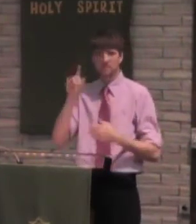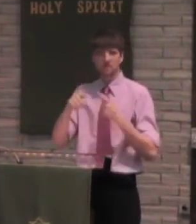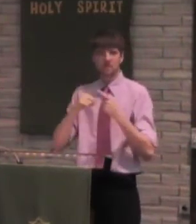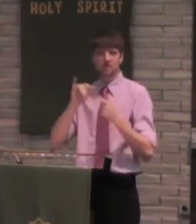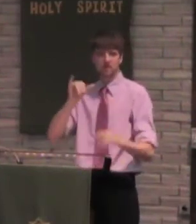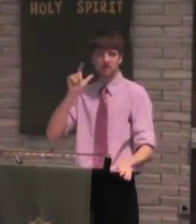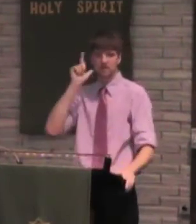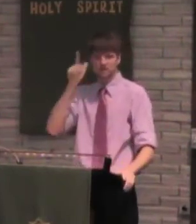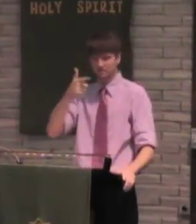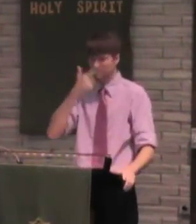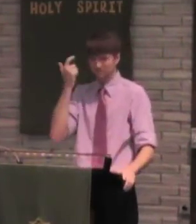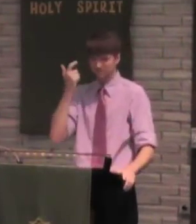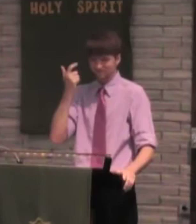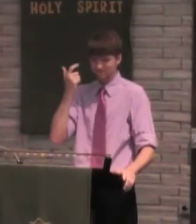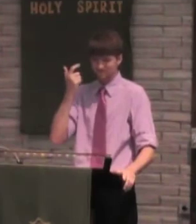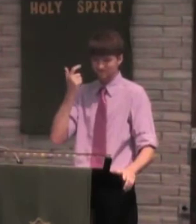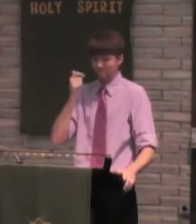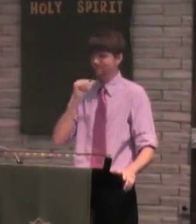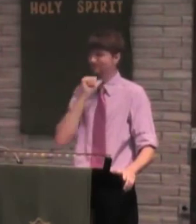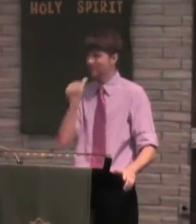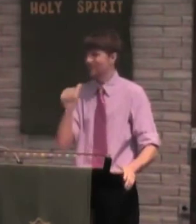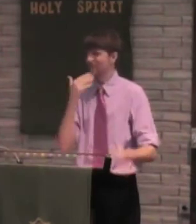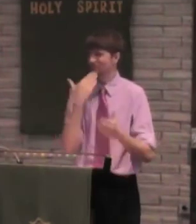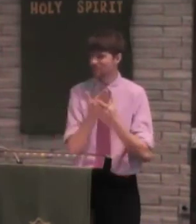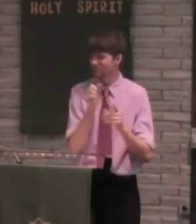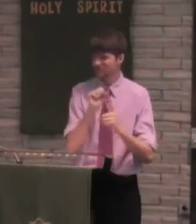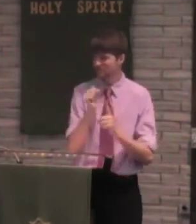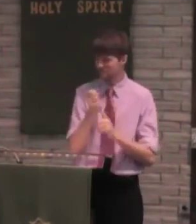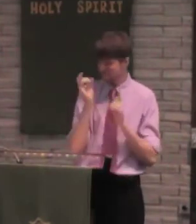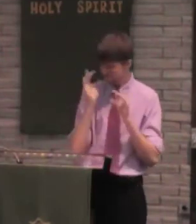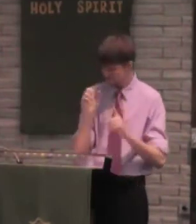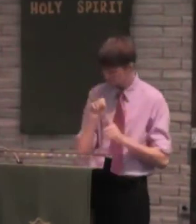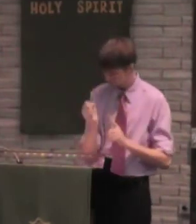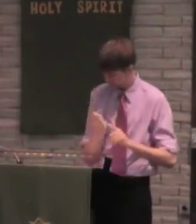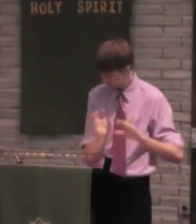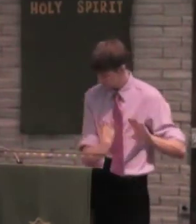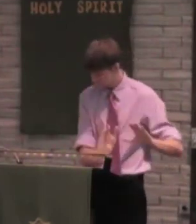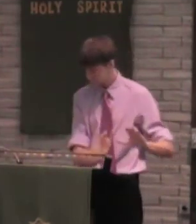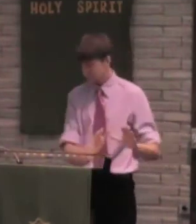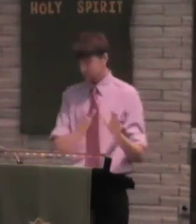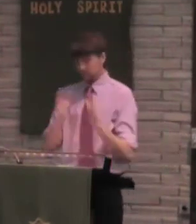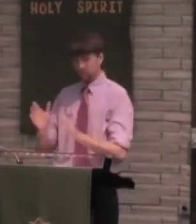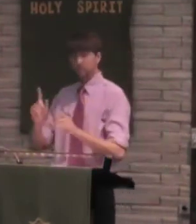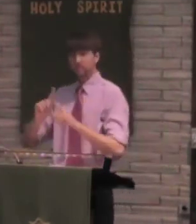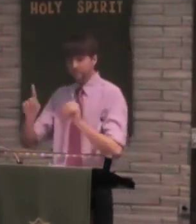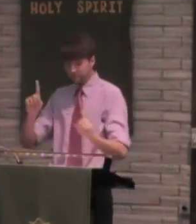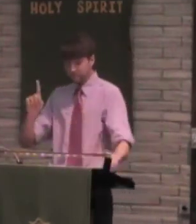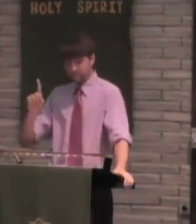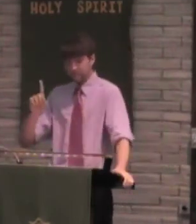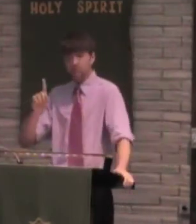And the Bible says that Abraham rejected her, and that's a whole other story. It was not a good situation. It was a terrible situation.